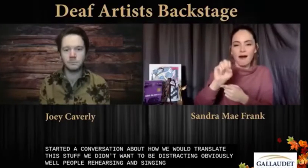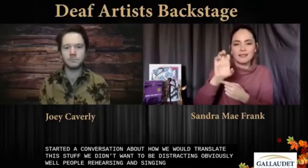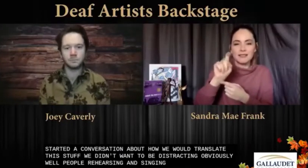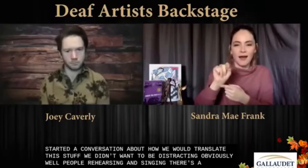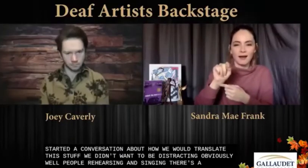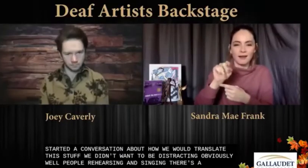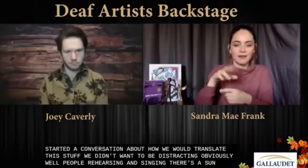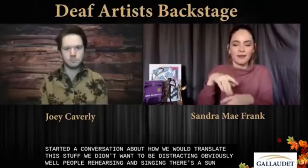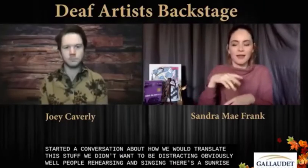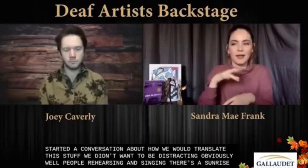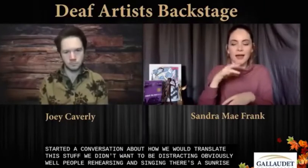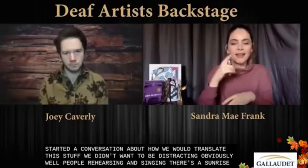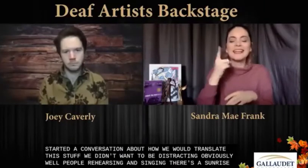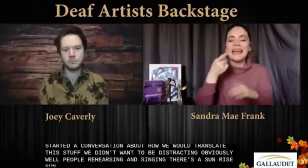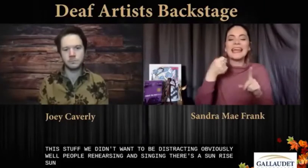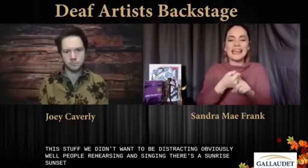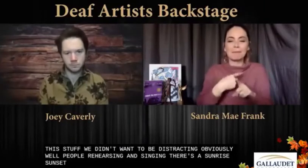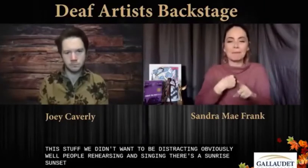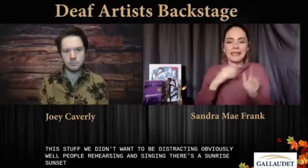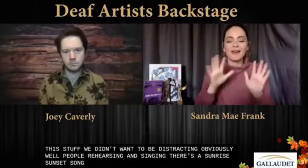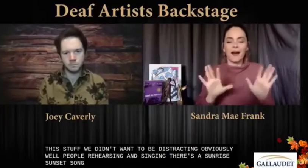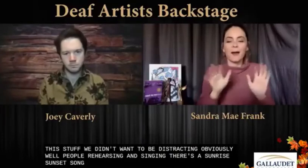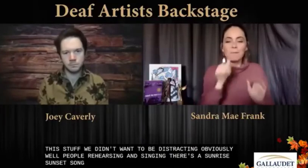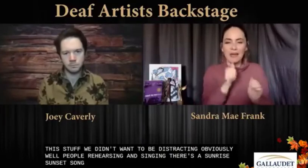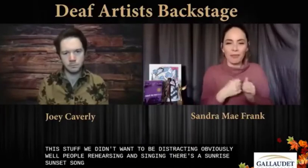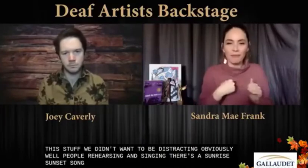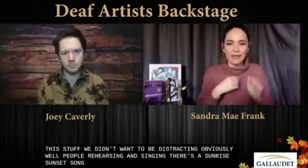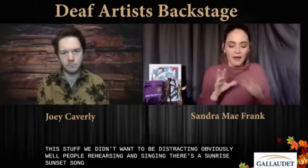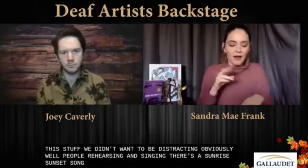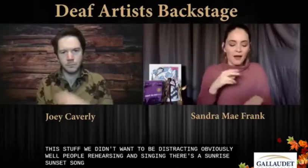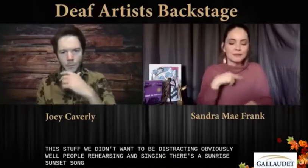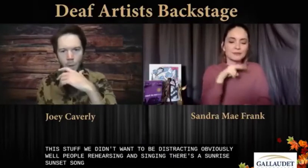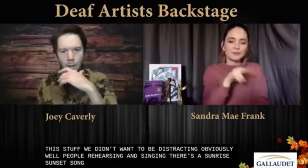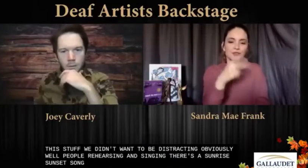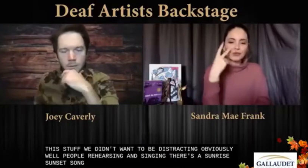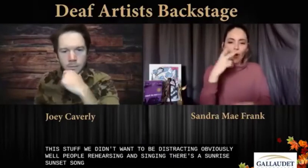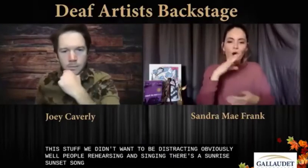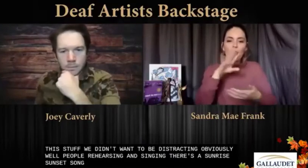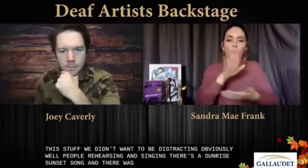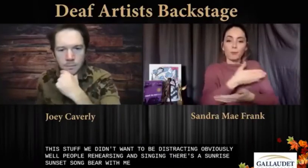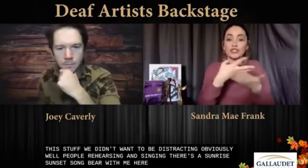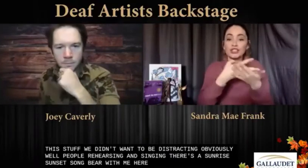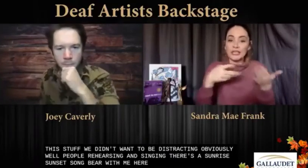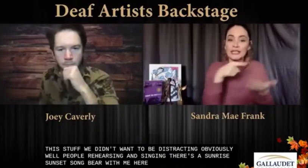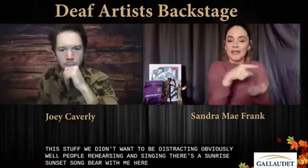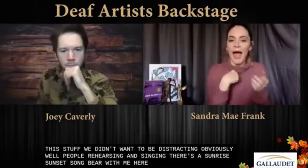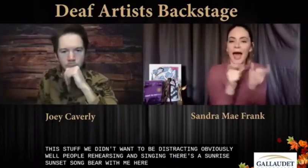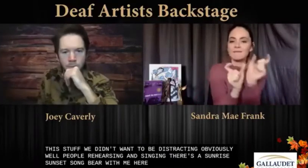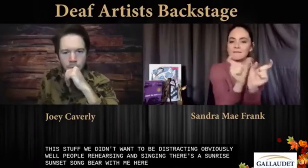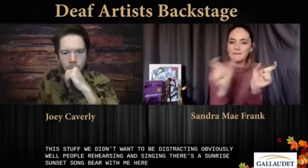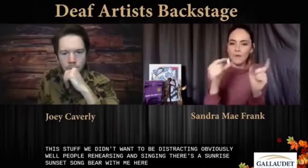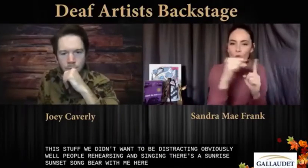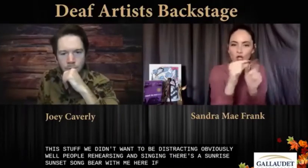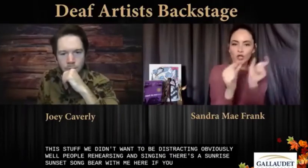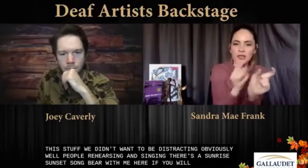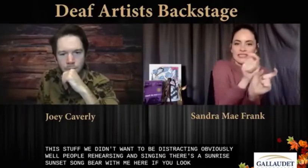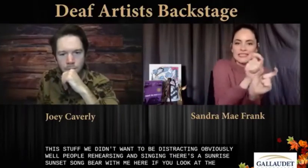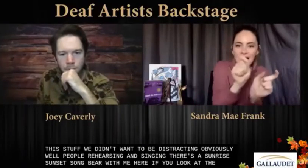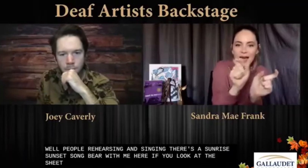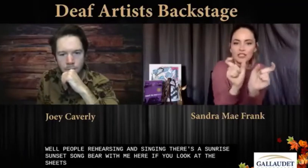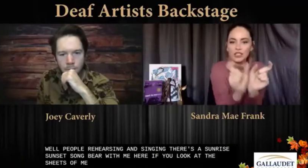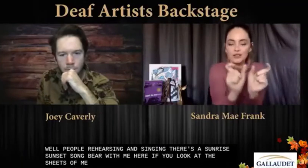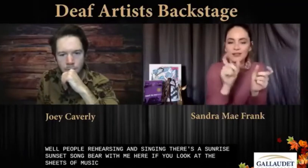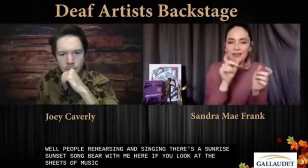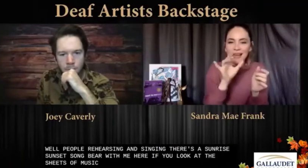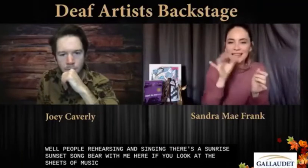there's a sunrise sunset song and bear with me here if you look at the sheets